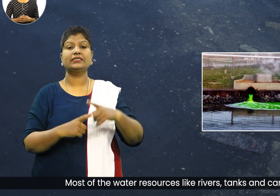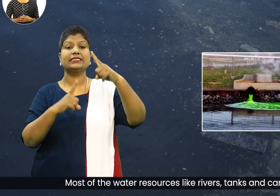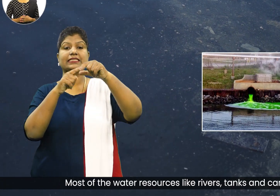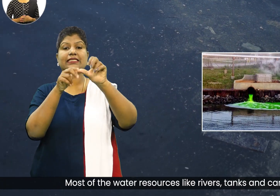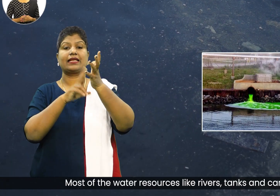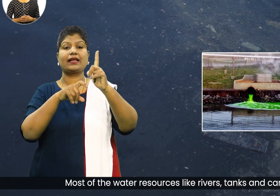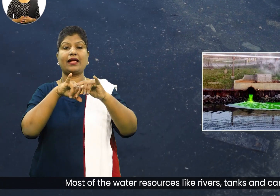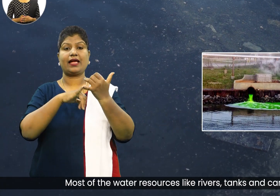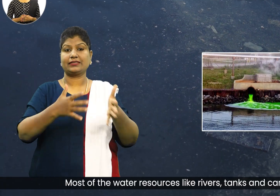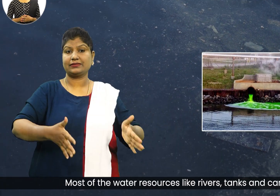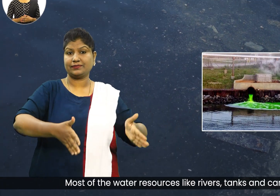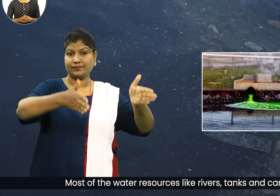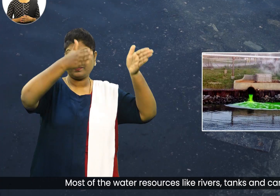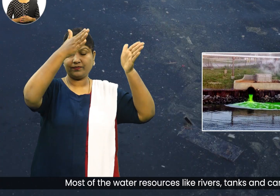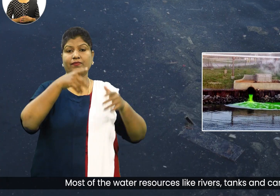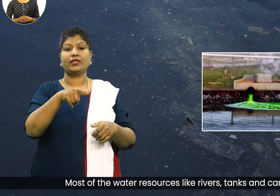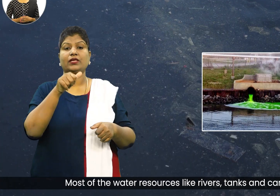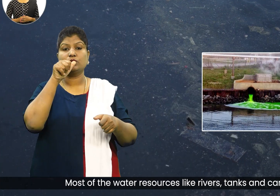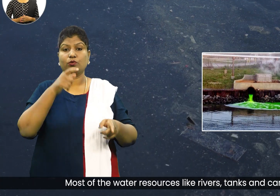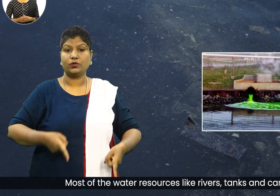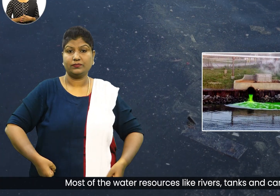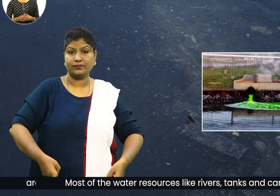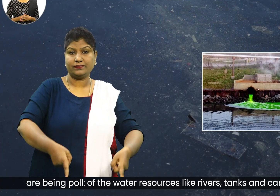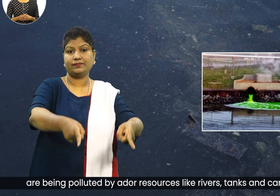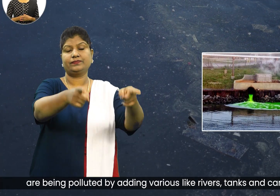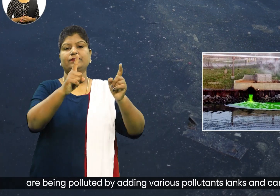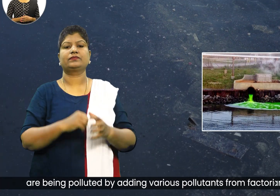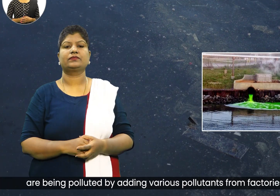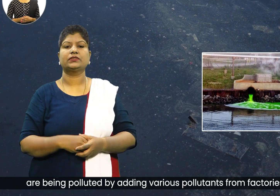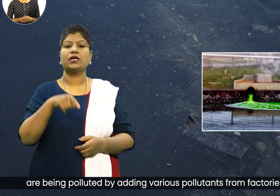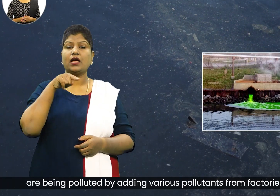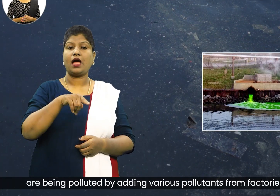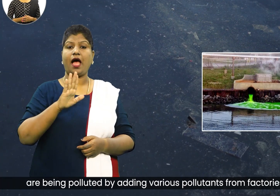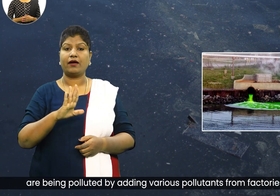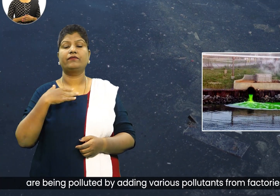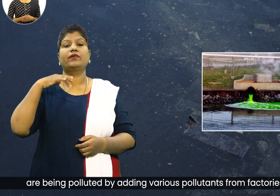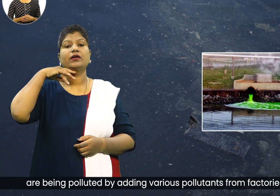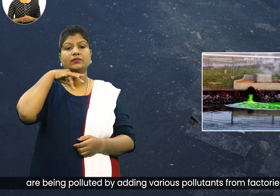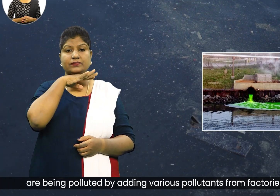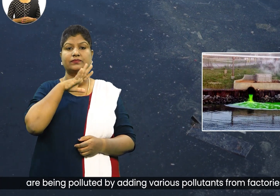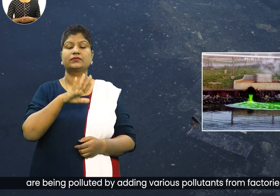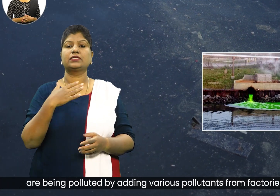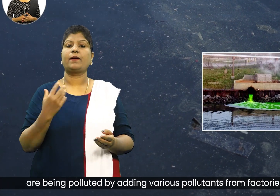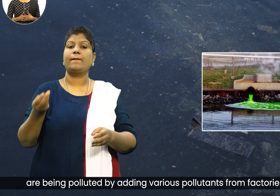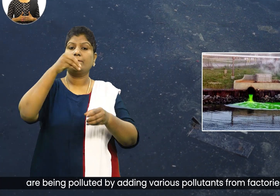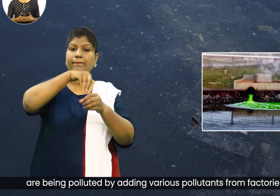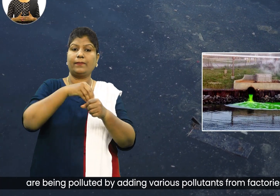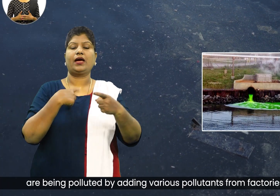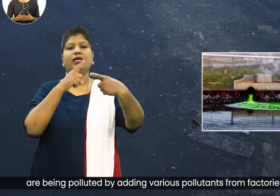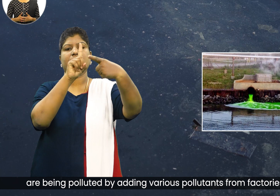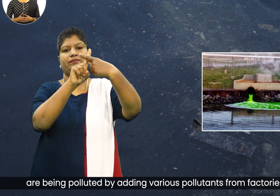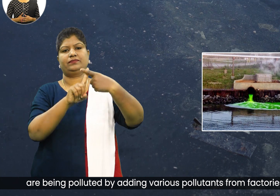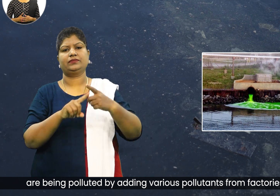tanks, and canals are being polluted by adding